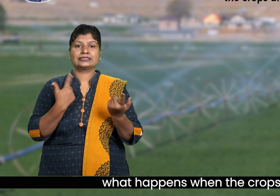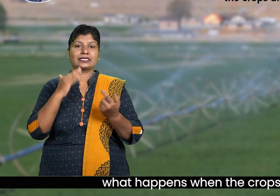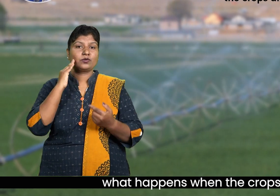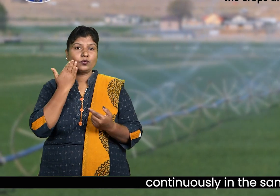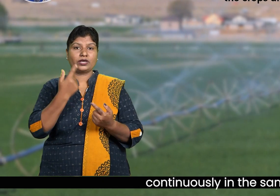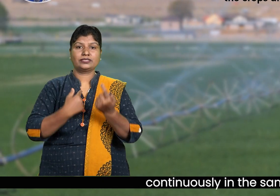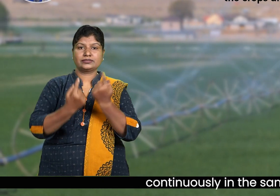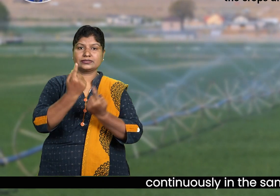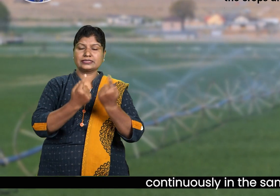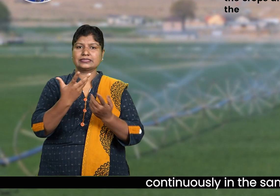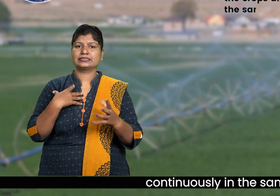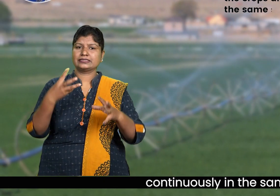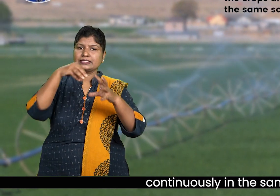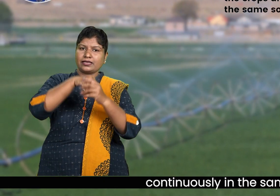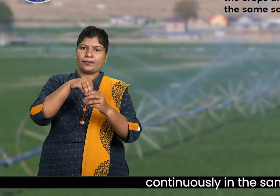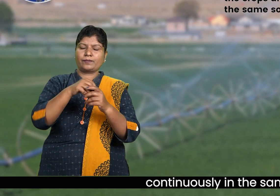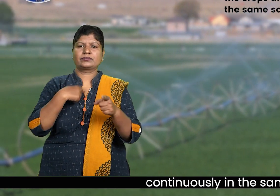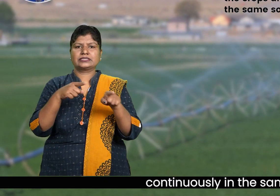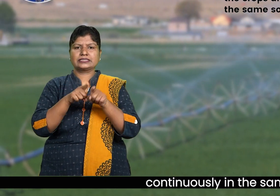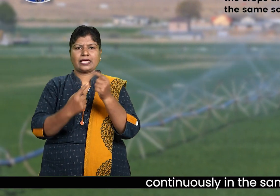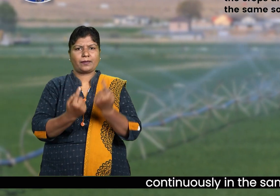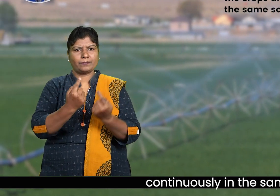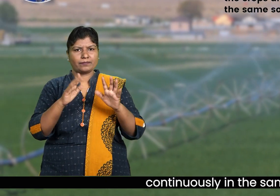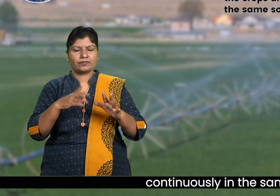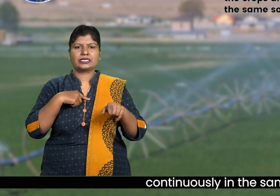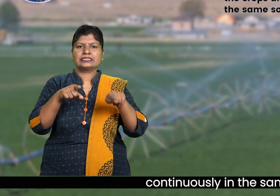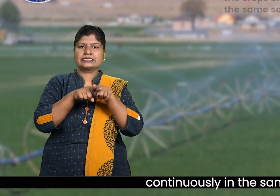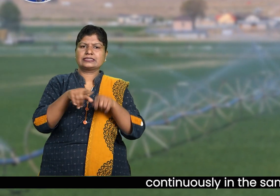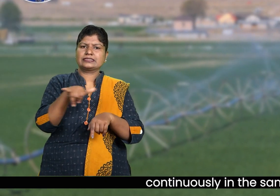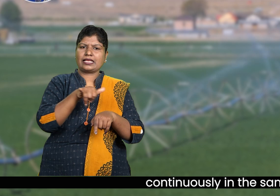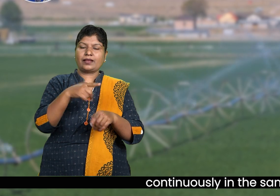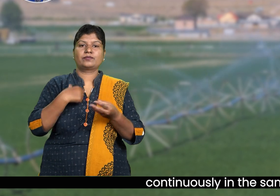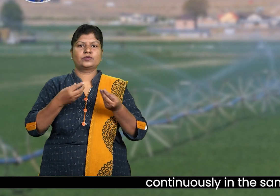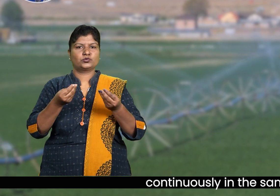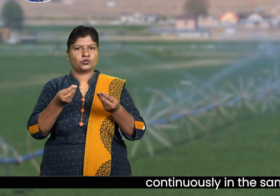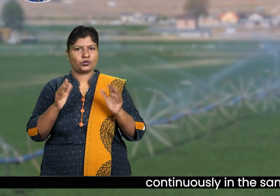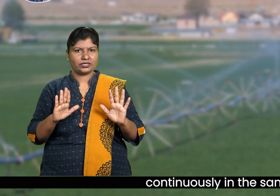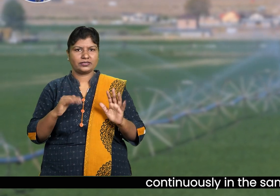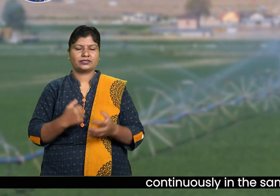cultivated continuously in the same soil?